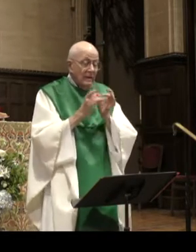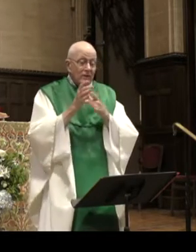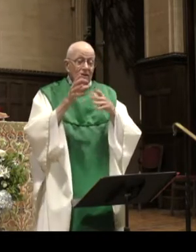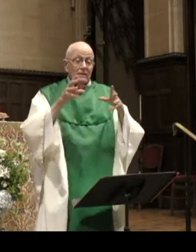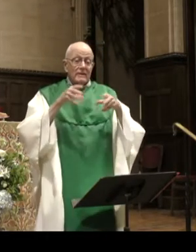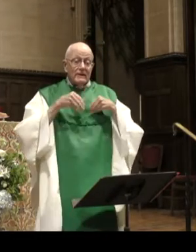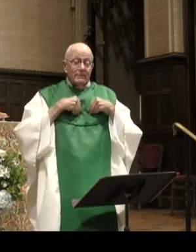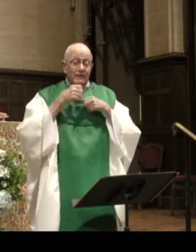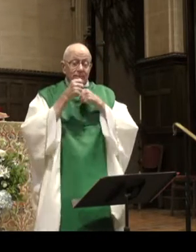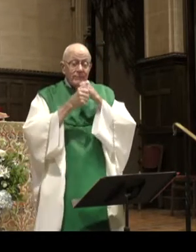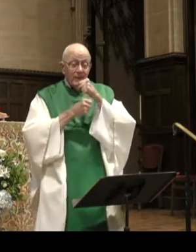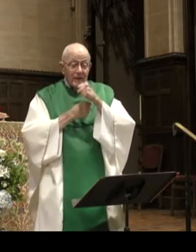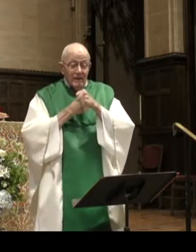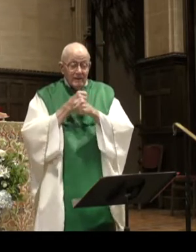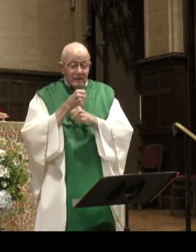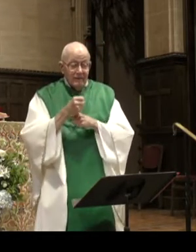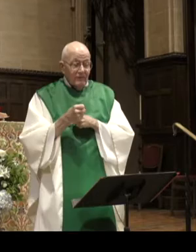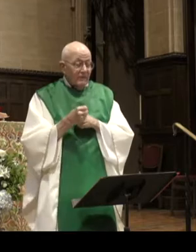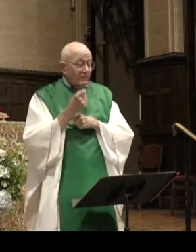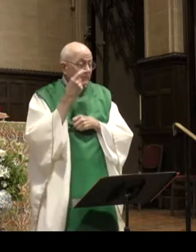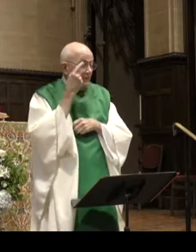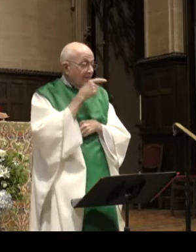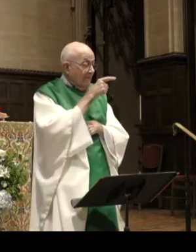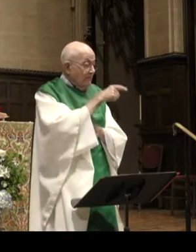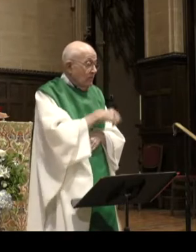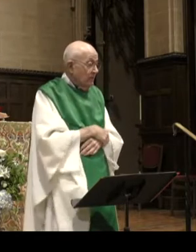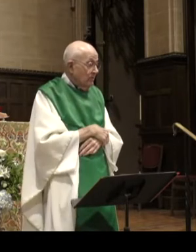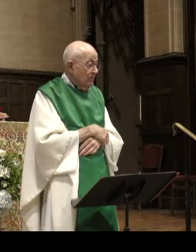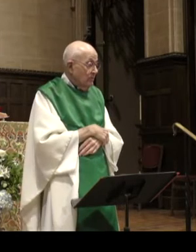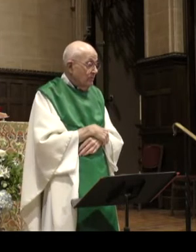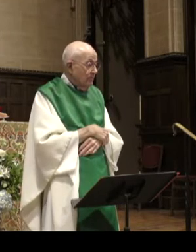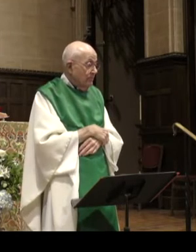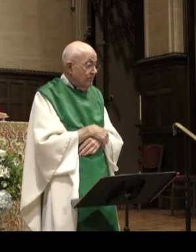suffering. Jesus is accepting suffering for you.